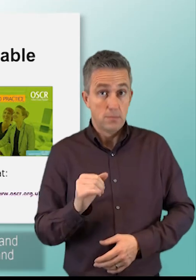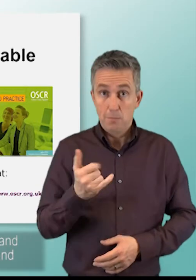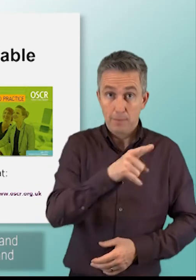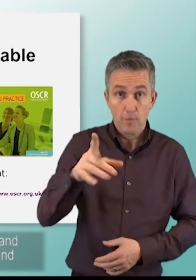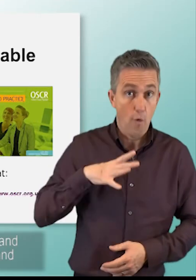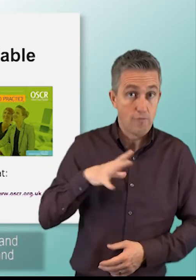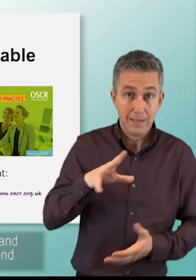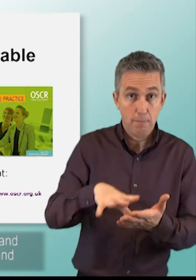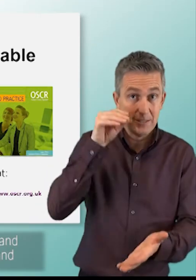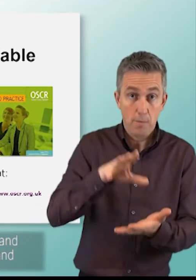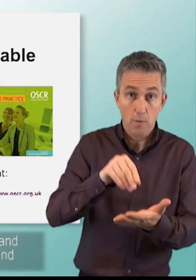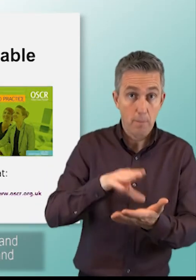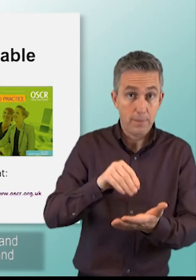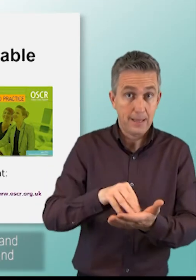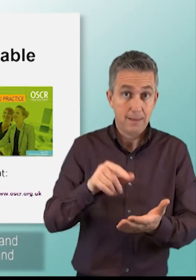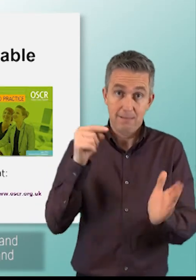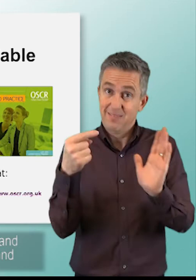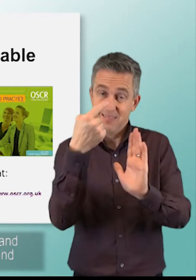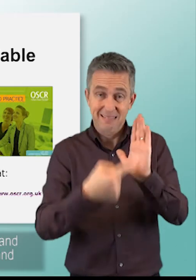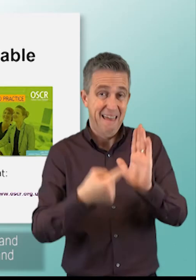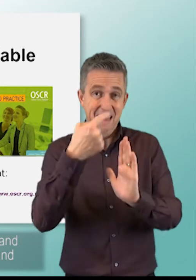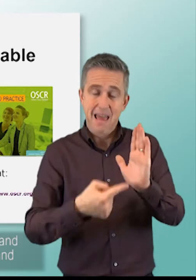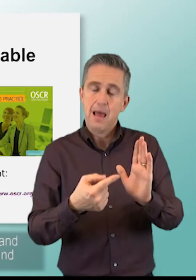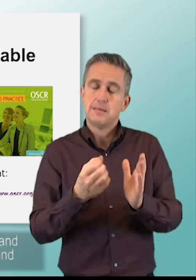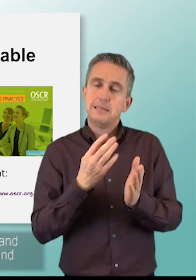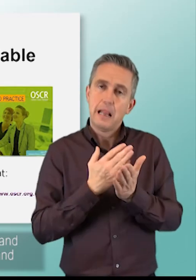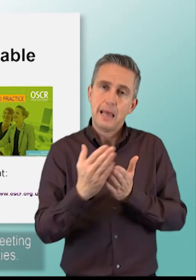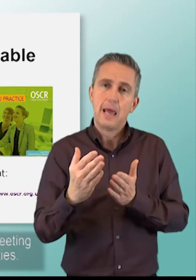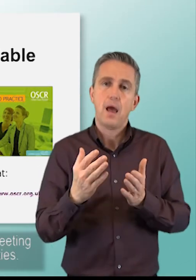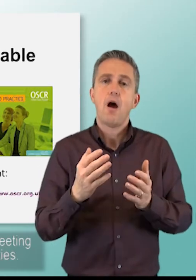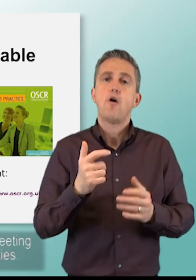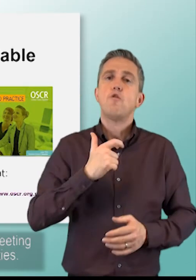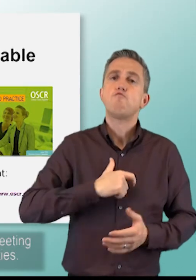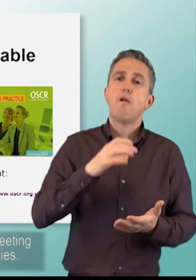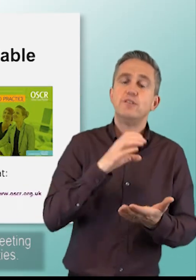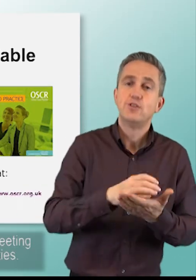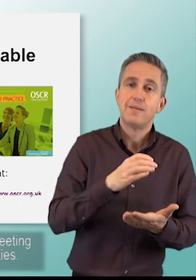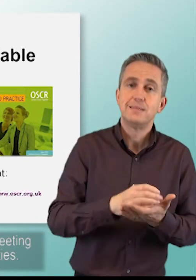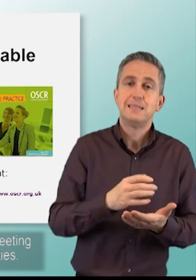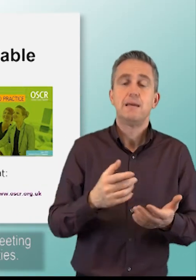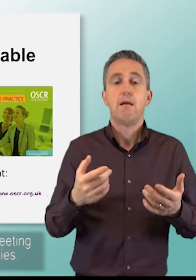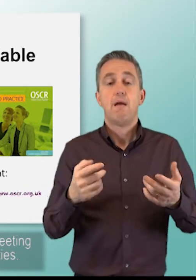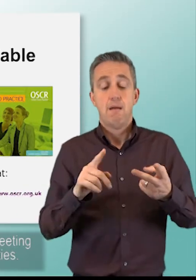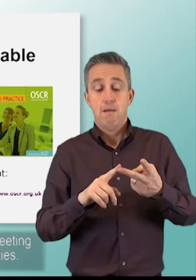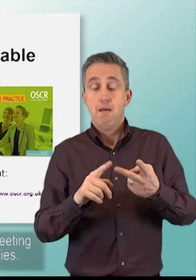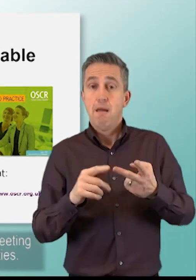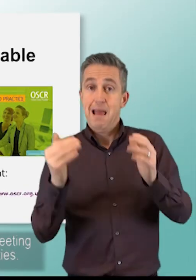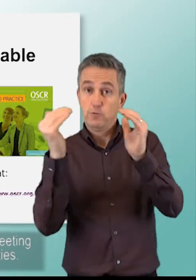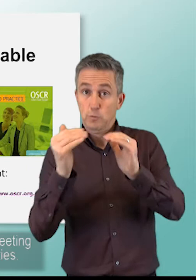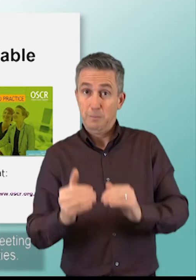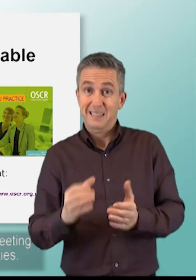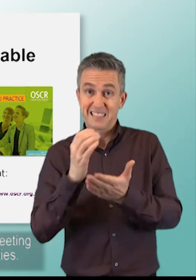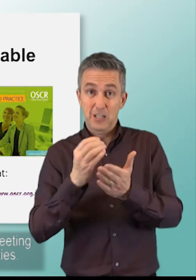have picked that up from the stand break, provides a really good reference point to understand the key requirements of being a charity in terms of meeting the